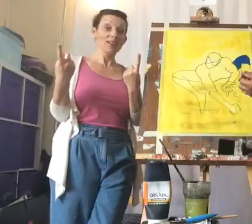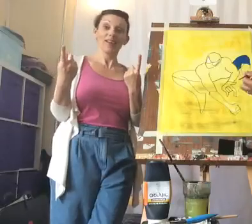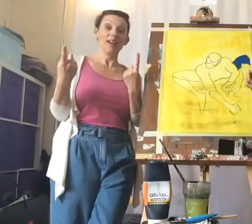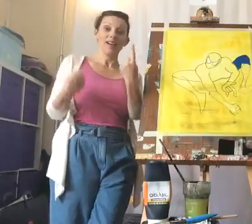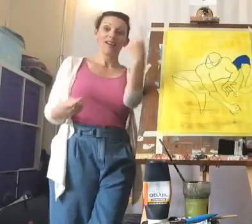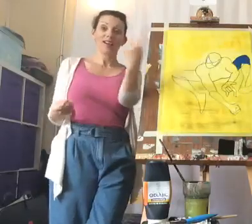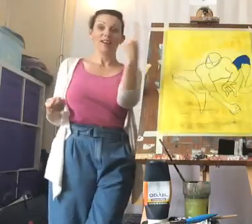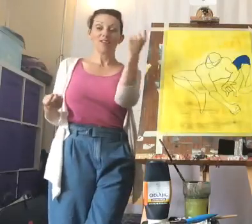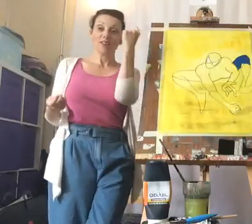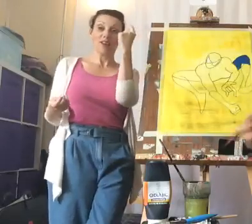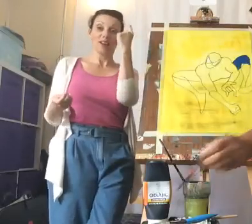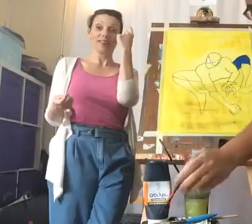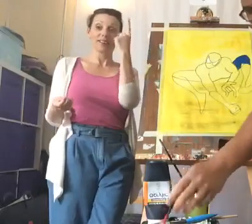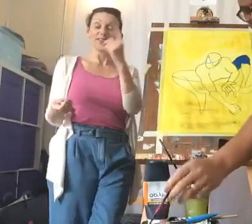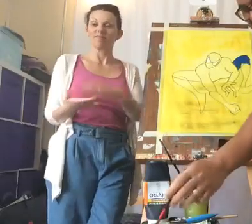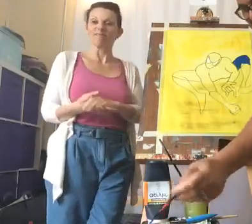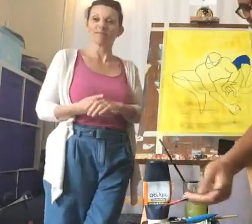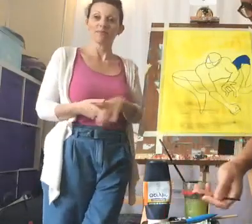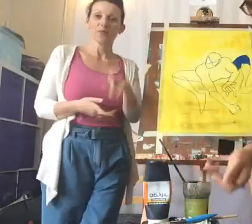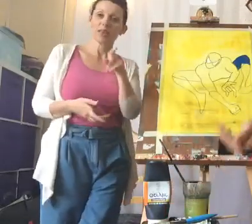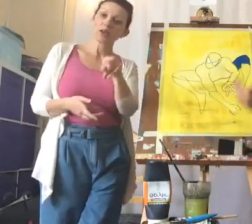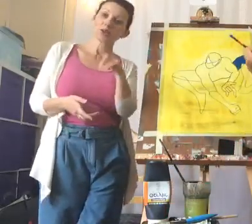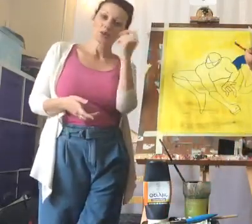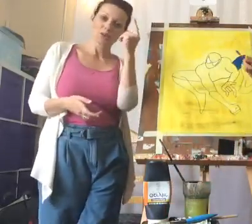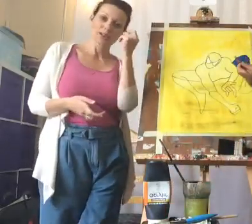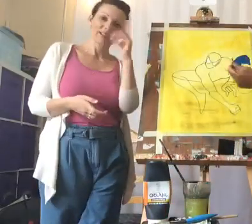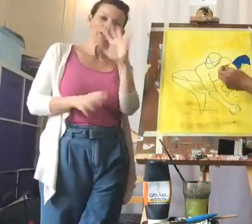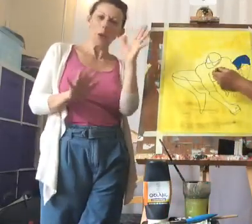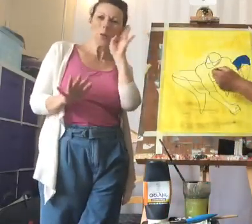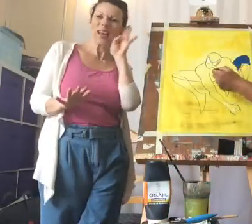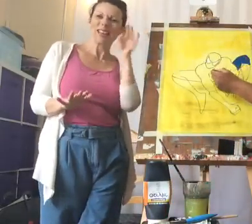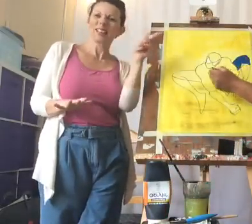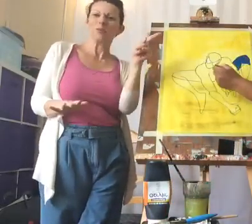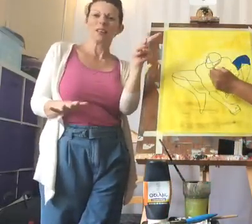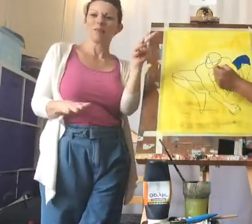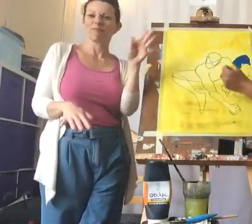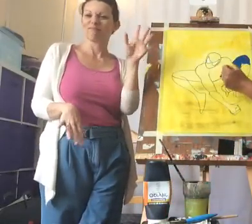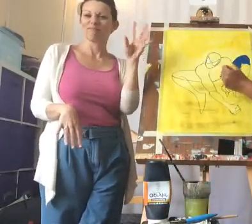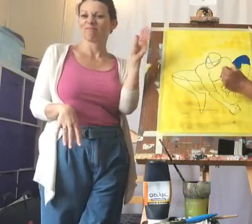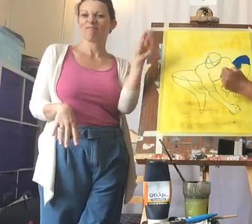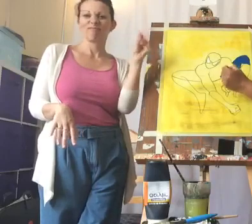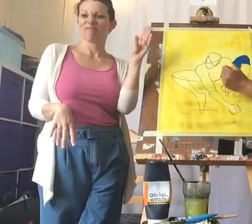thing, which I advise you all to do. You don't listen to me, I don't know what I'm talking about.